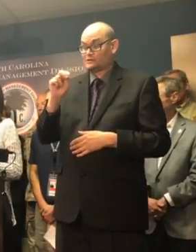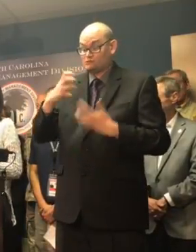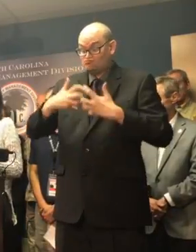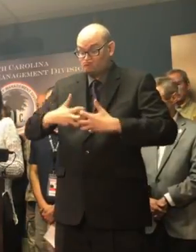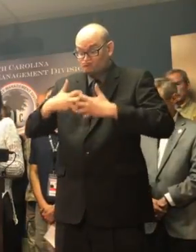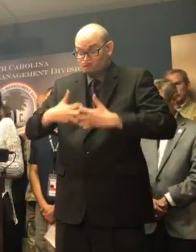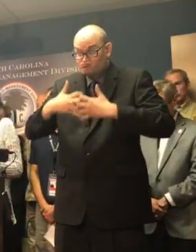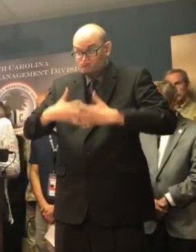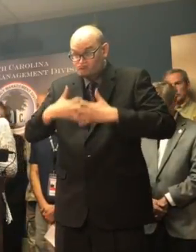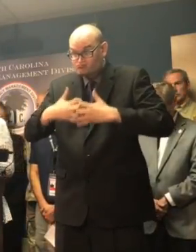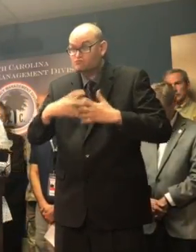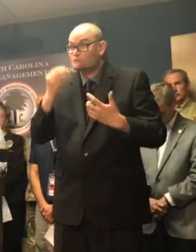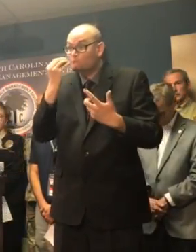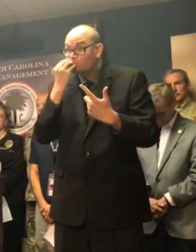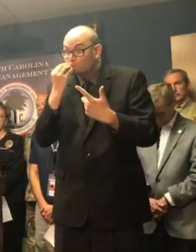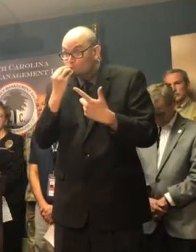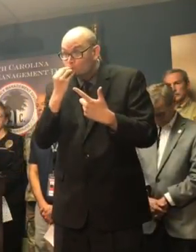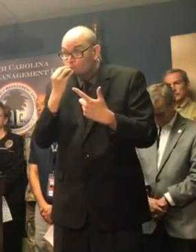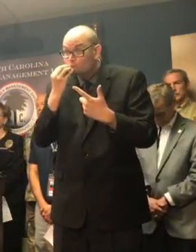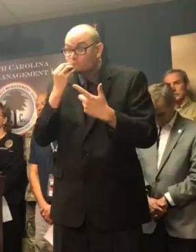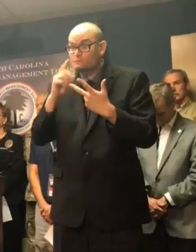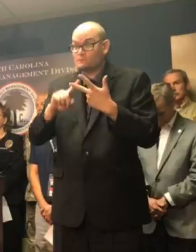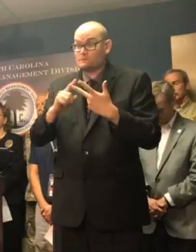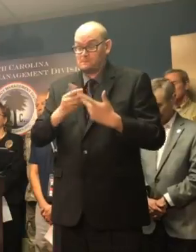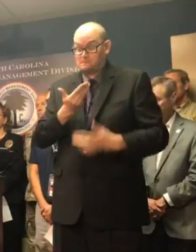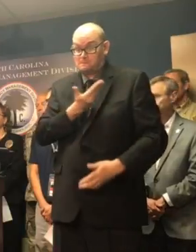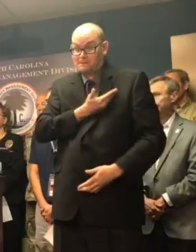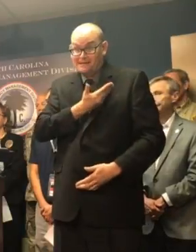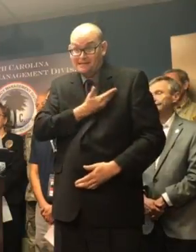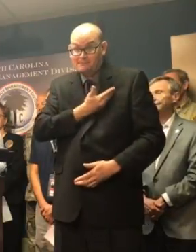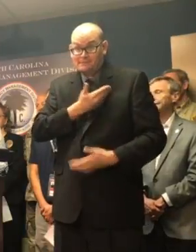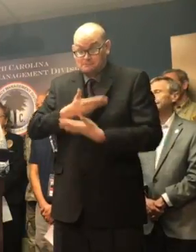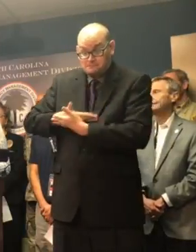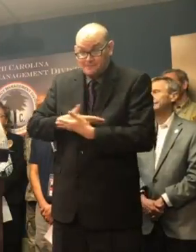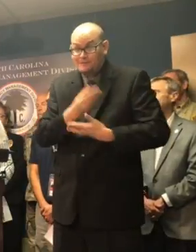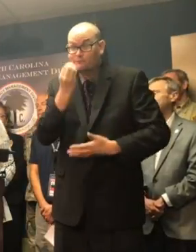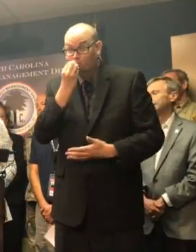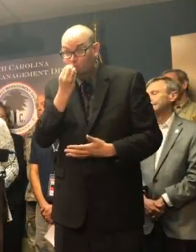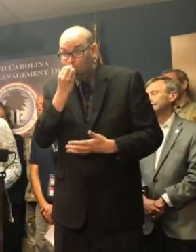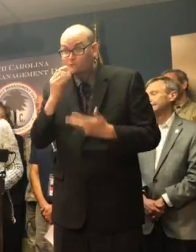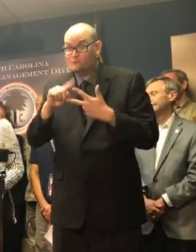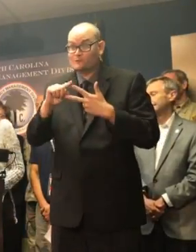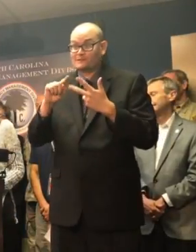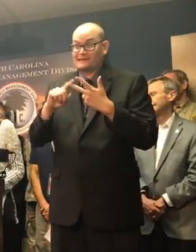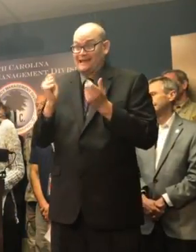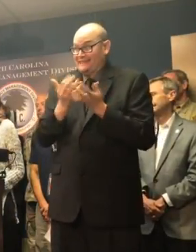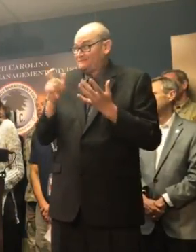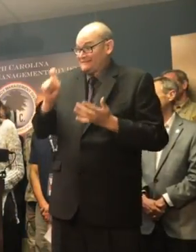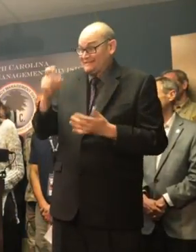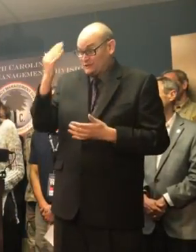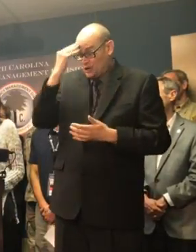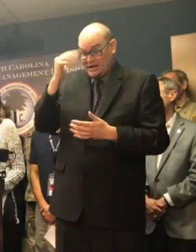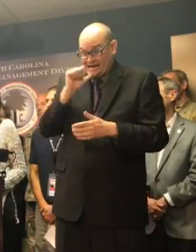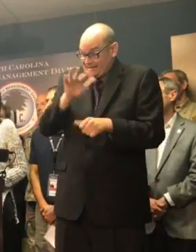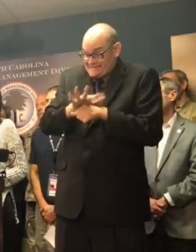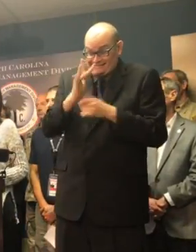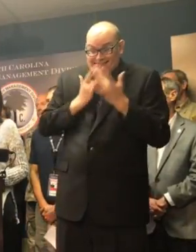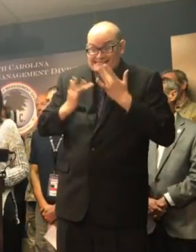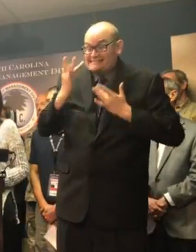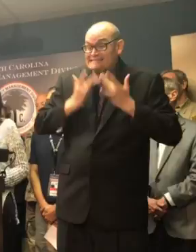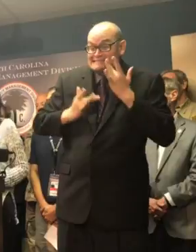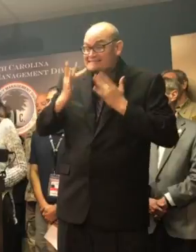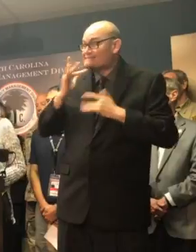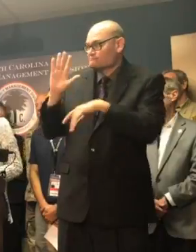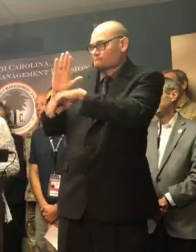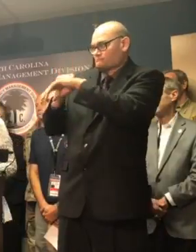food, it's, baby formula and all those things that we knew we were short. It's anything that comes up that we need,